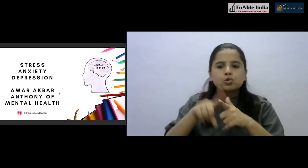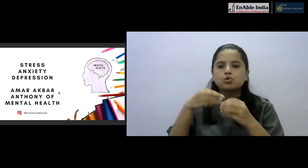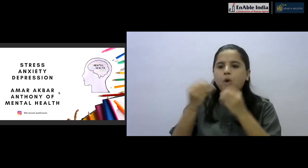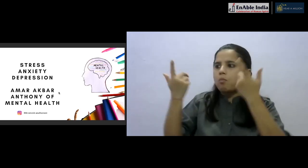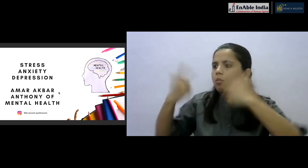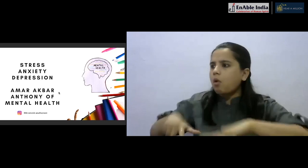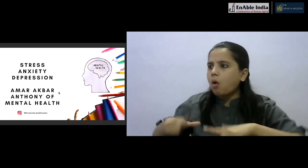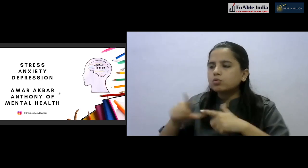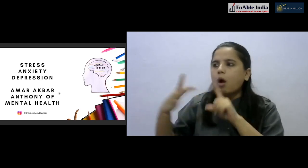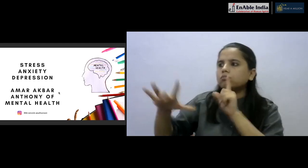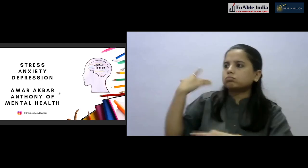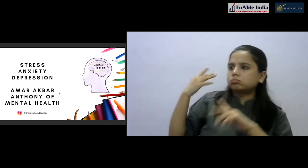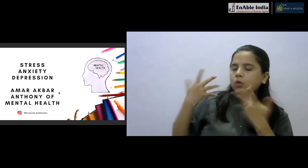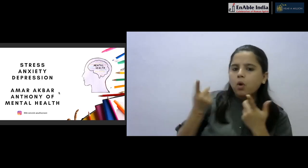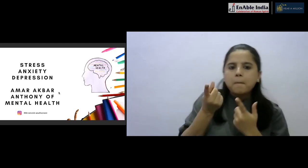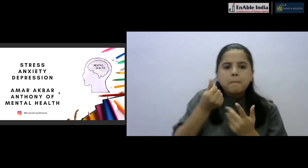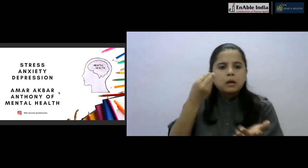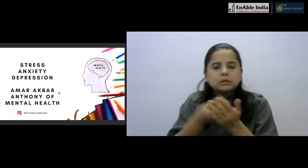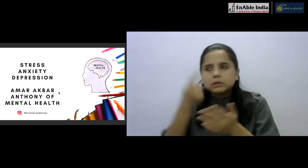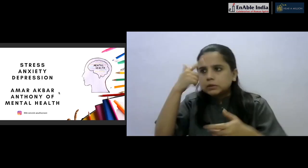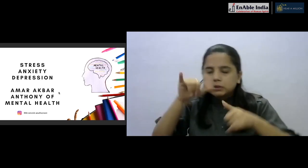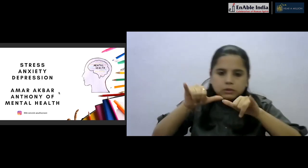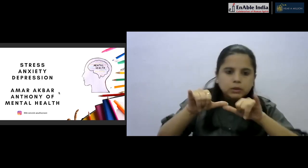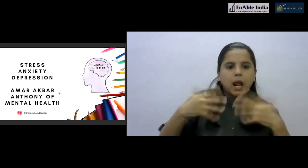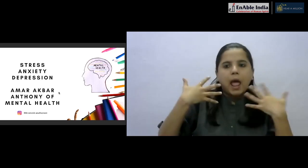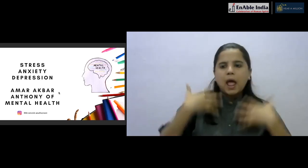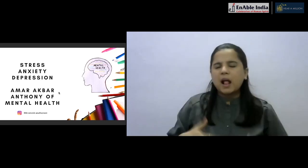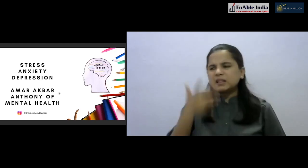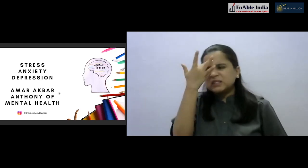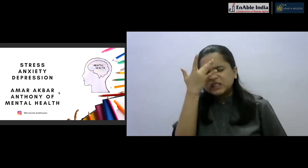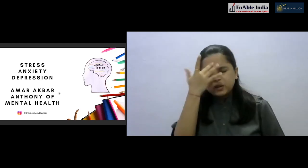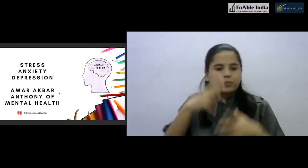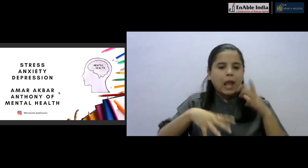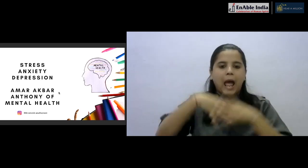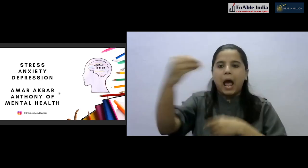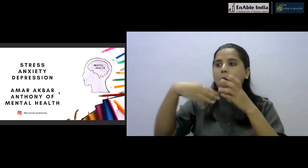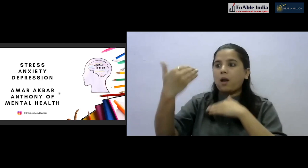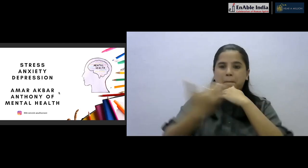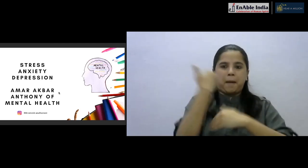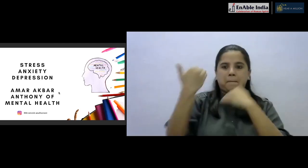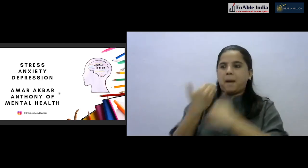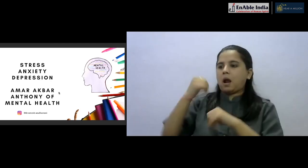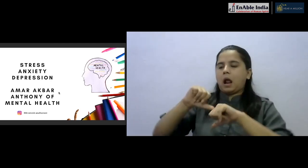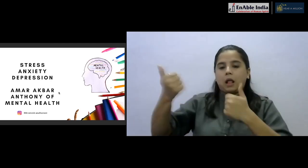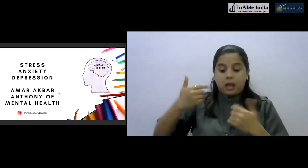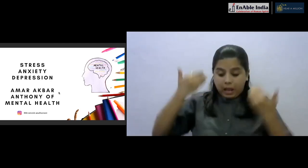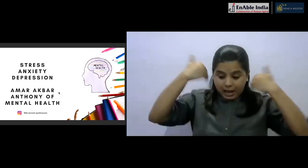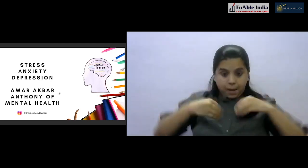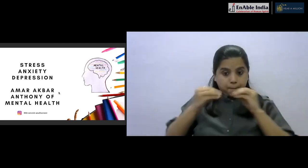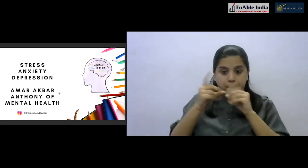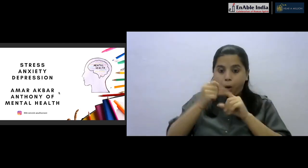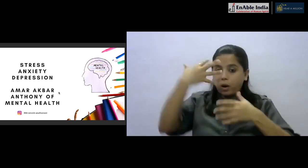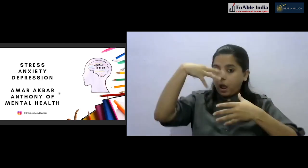financial issues, health issues, and everything, all the external, everything outside your body.